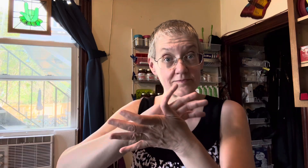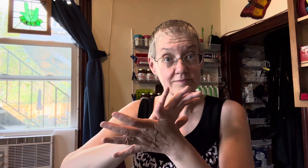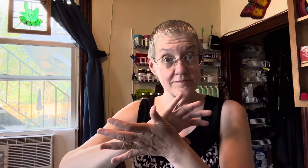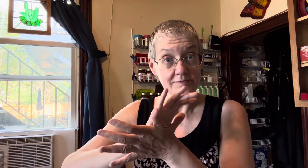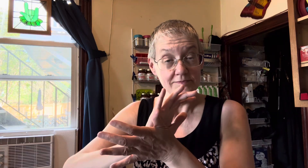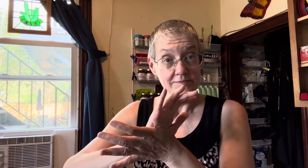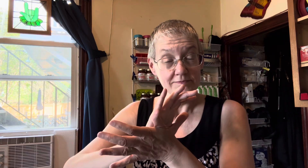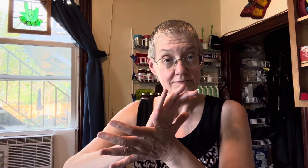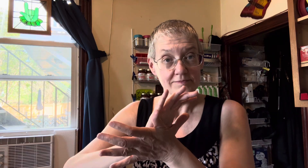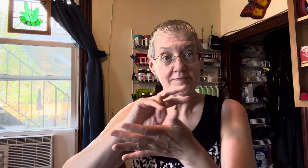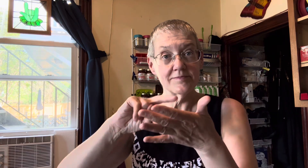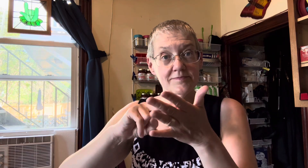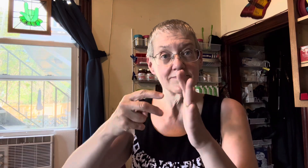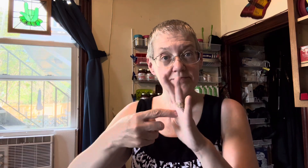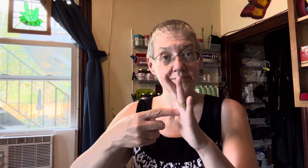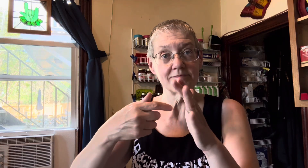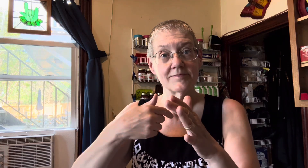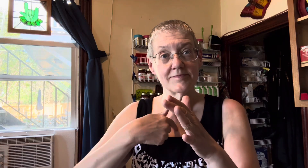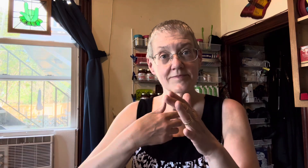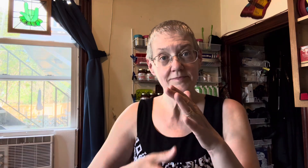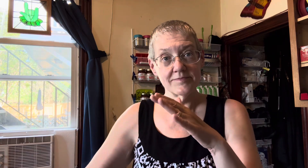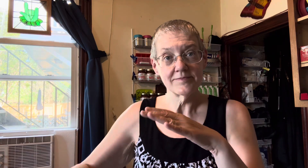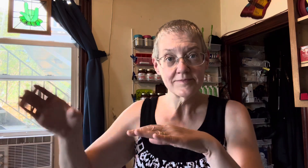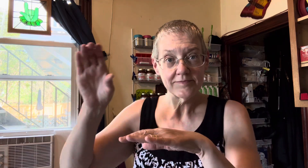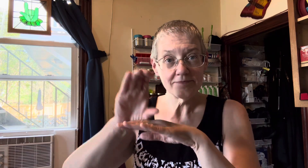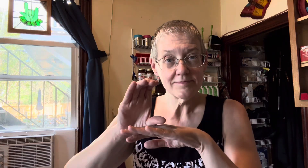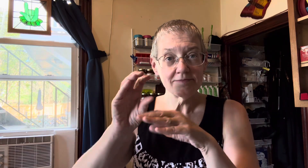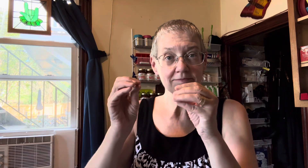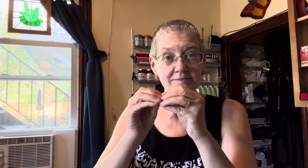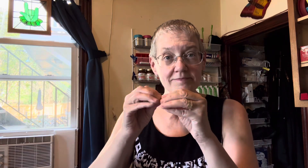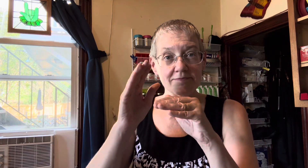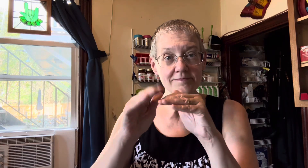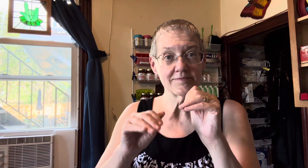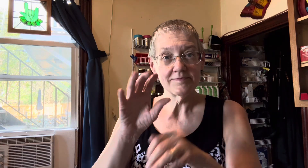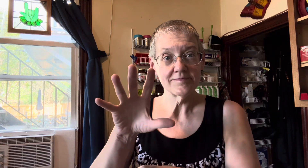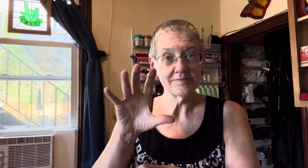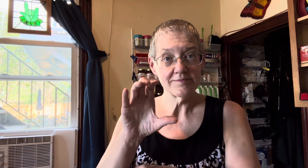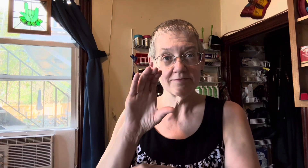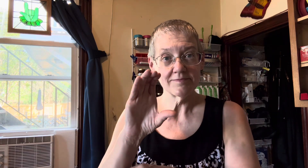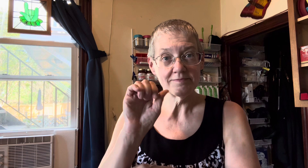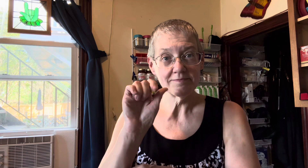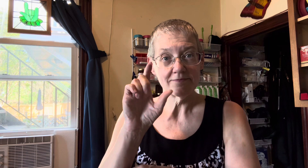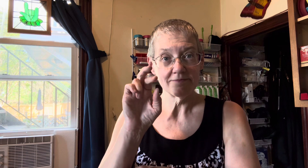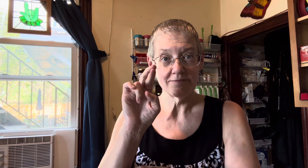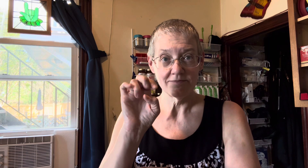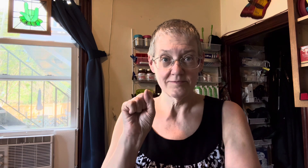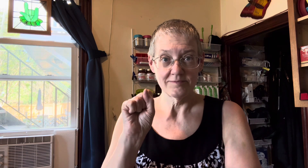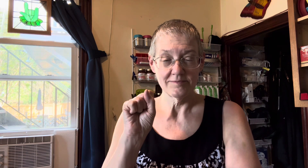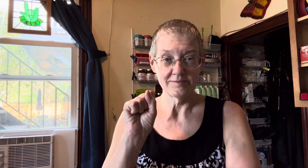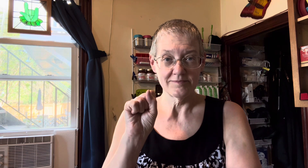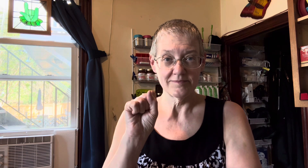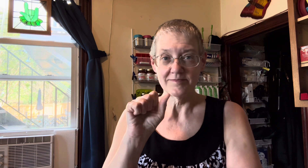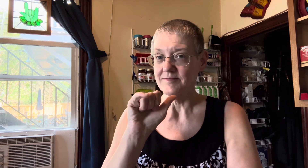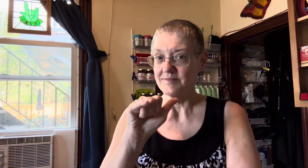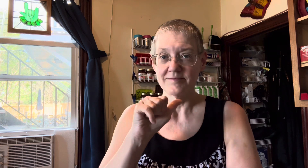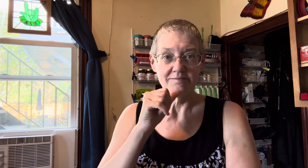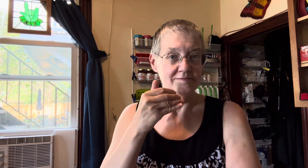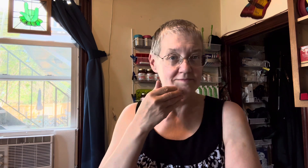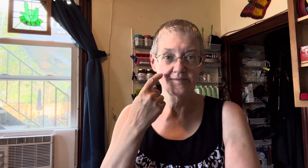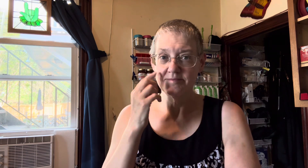of cheese extra. That means I would have added 500 extra calories onto his day.